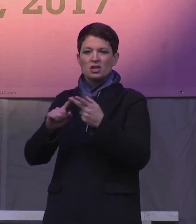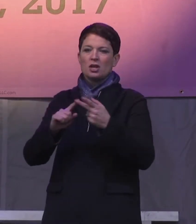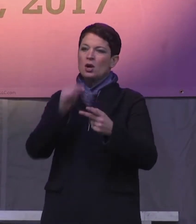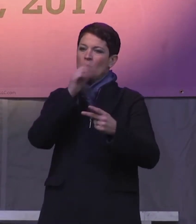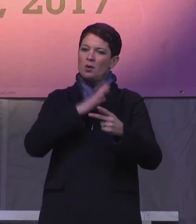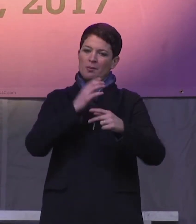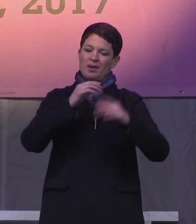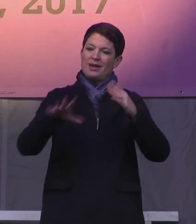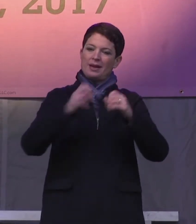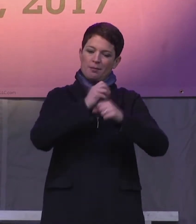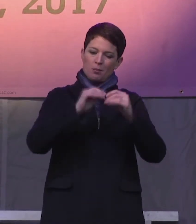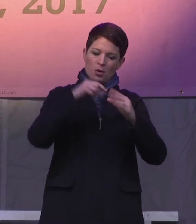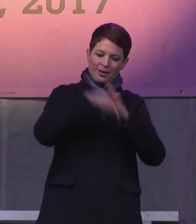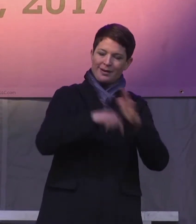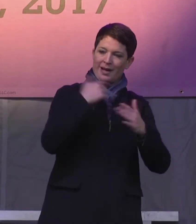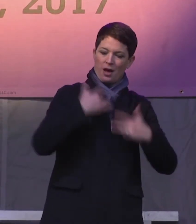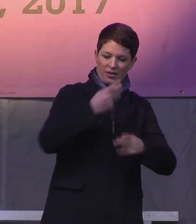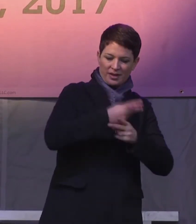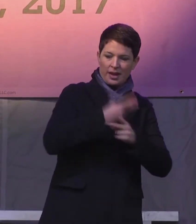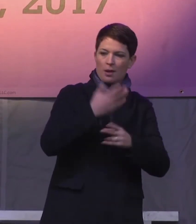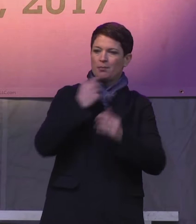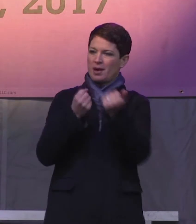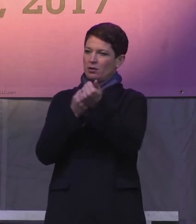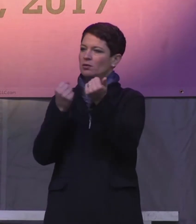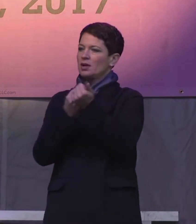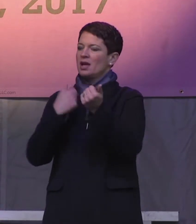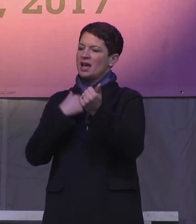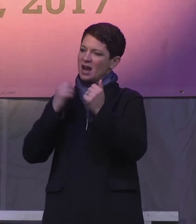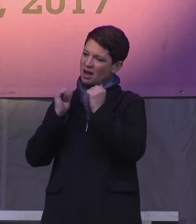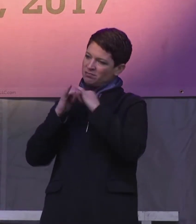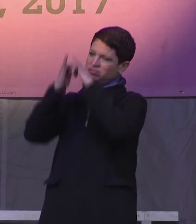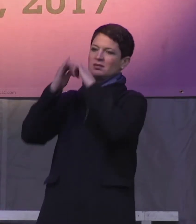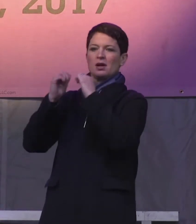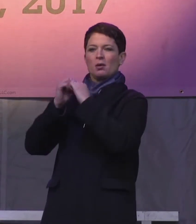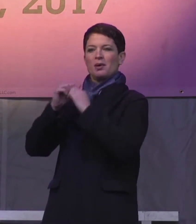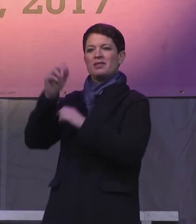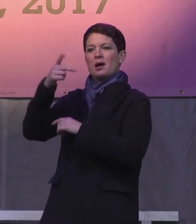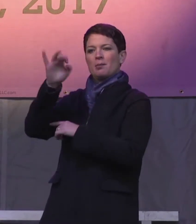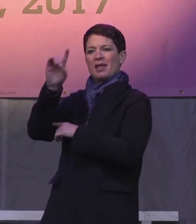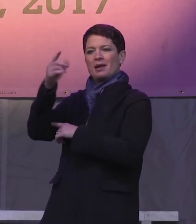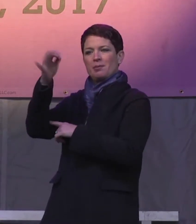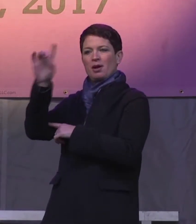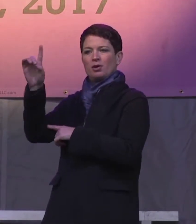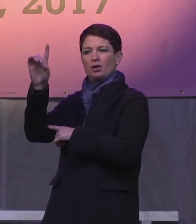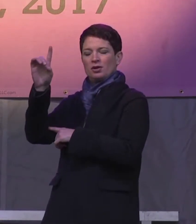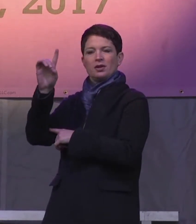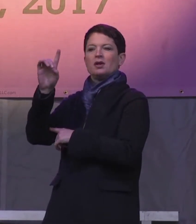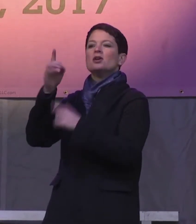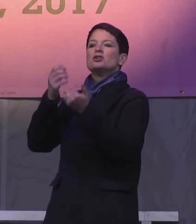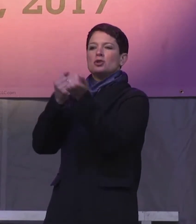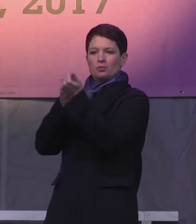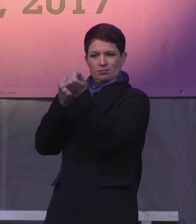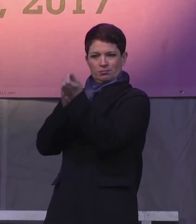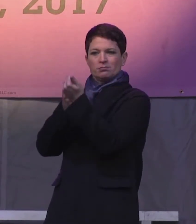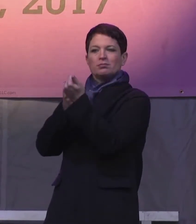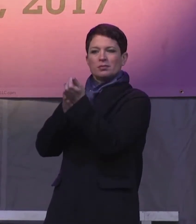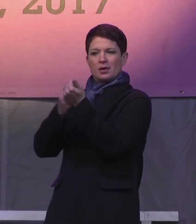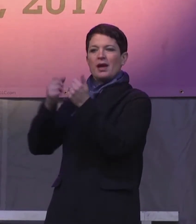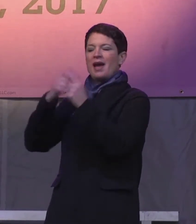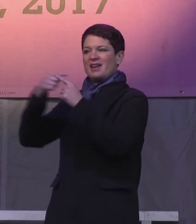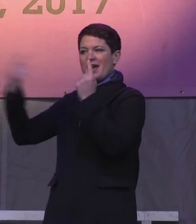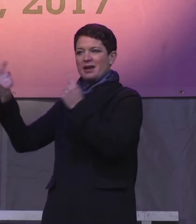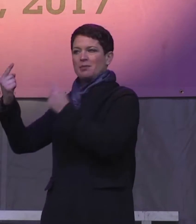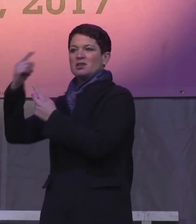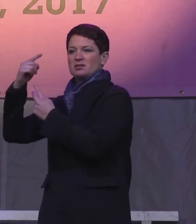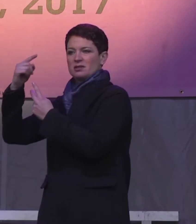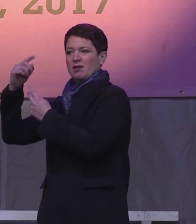expanded health care, better representation, and I have gone toe-to-toe with Planned Parenthood, with enemies of Planned Parenthood and enemies